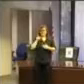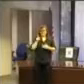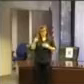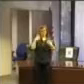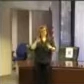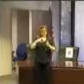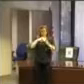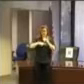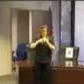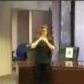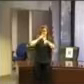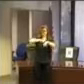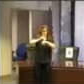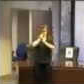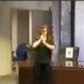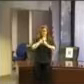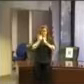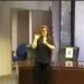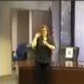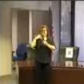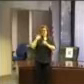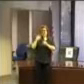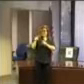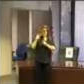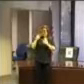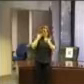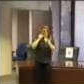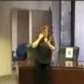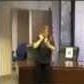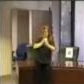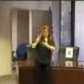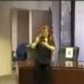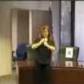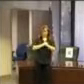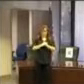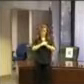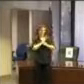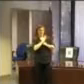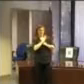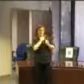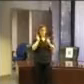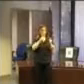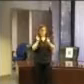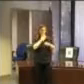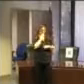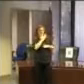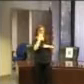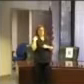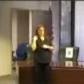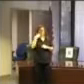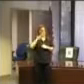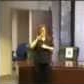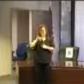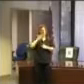July 9th meeting and recommends approval. Thank Elena, you, please. Thank you, Chairman Boyd. I have reviewed